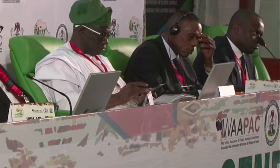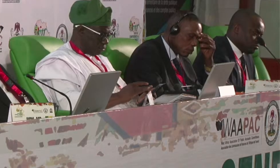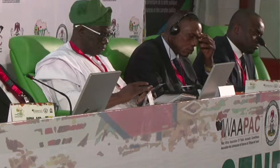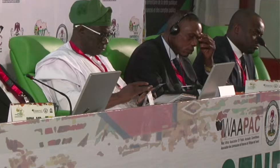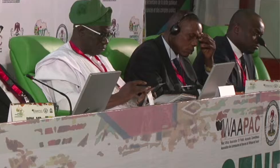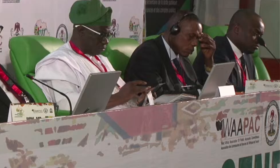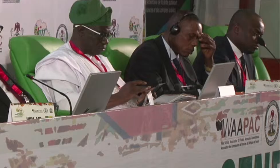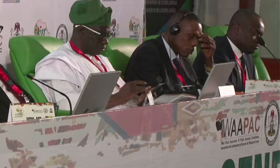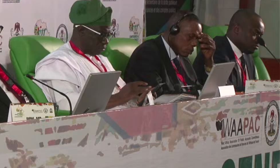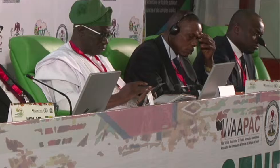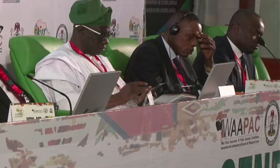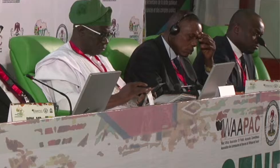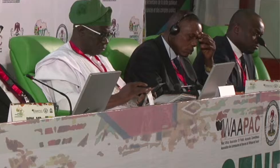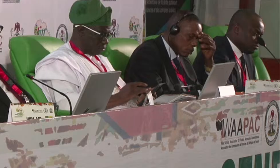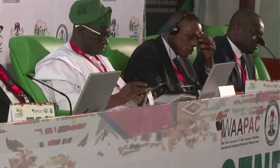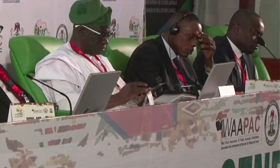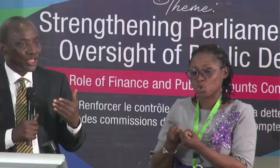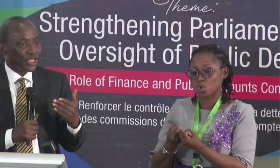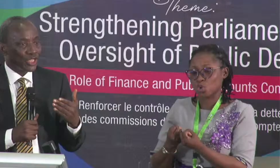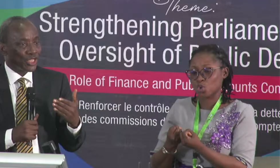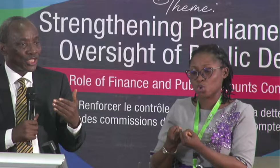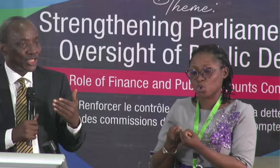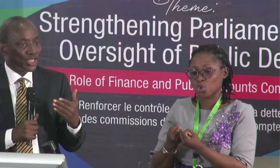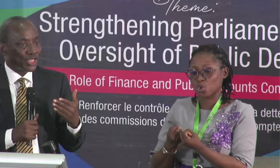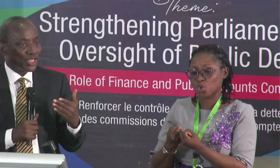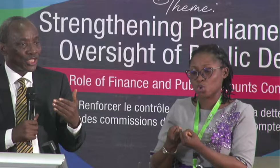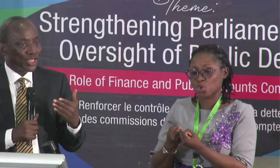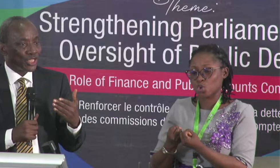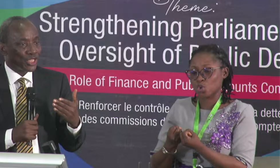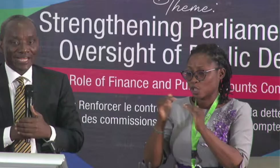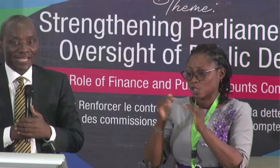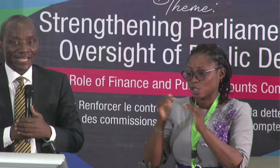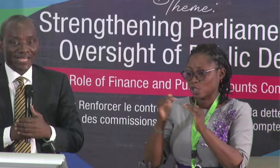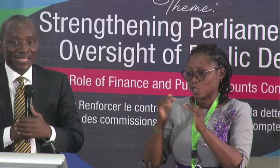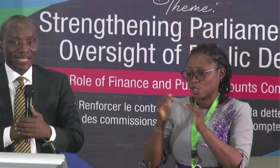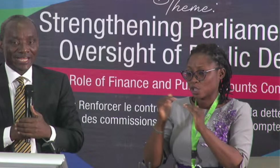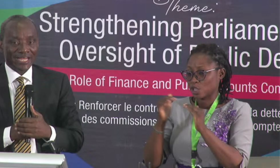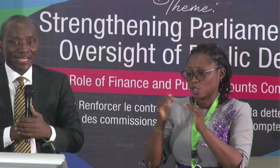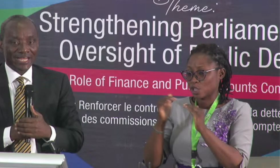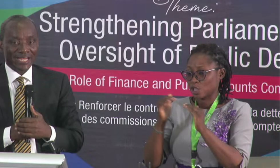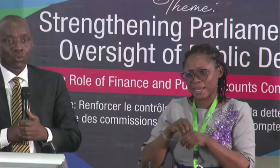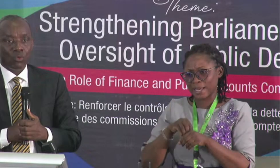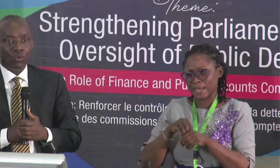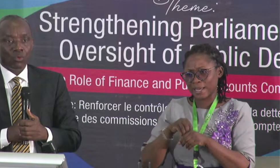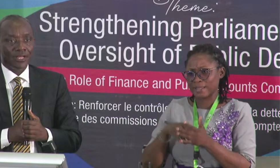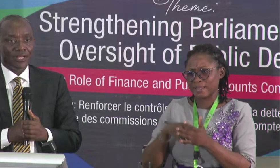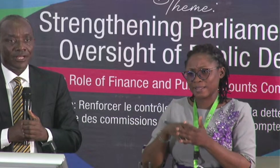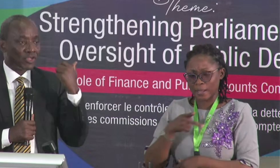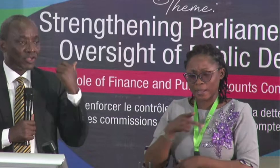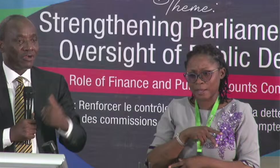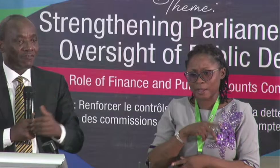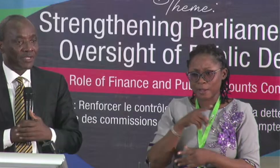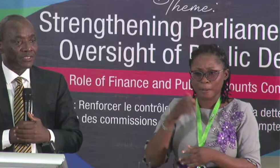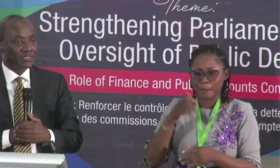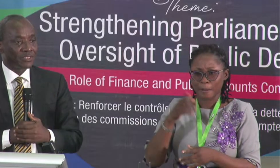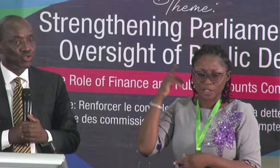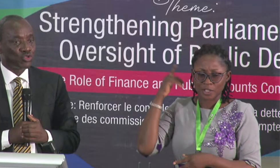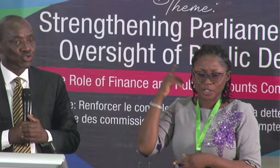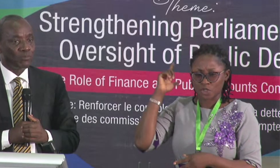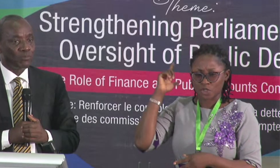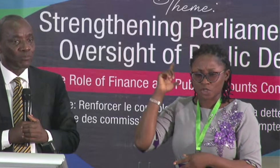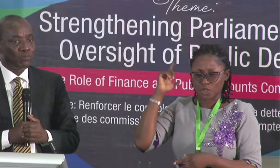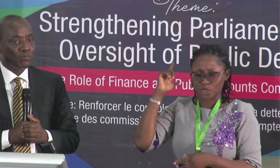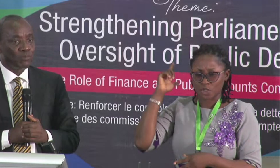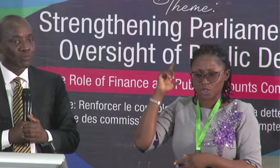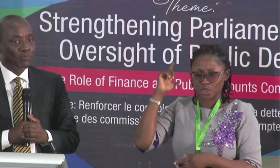social justice, which is it creates equal access. There was a time in this parliament when the previous government wanted to